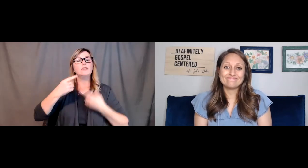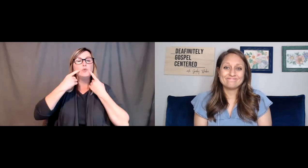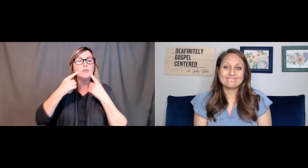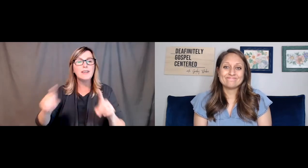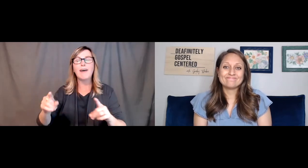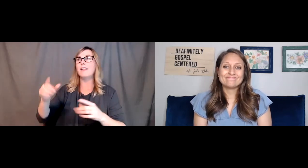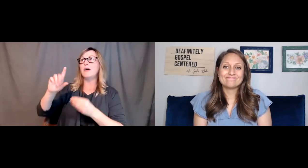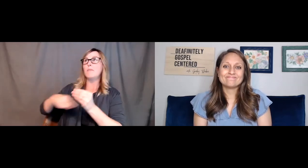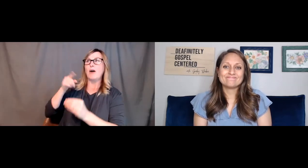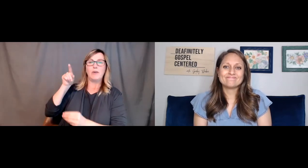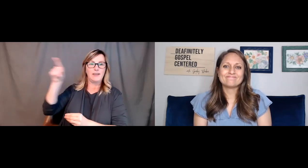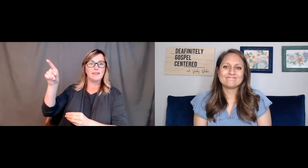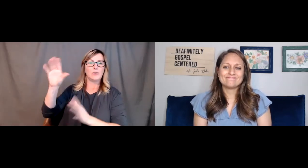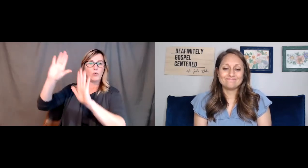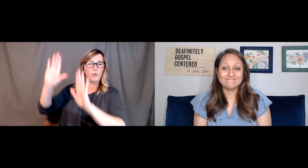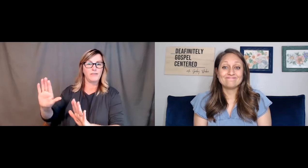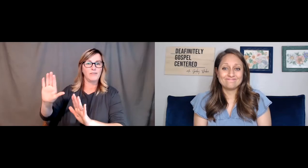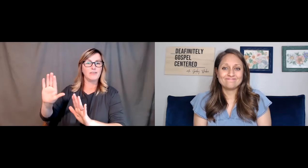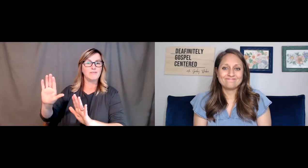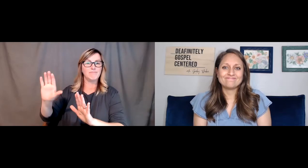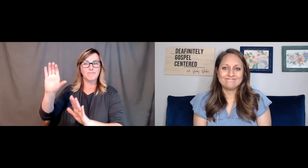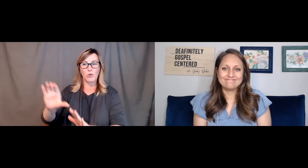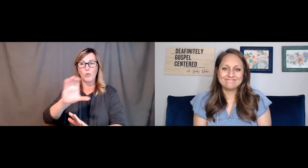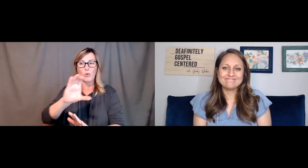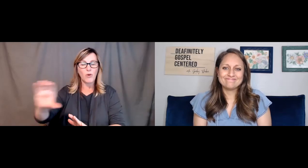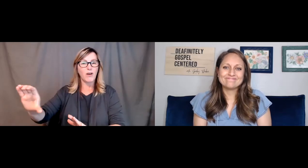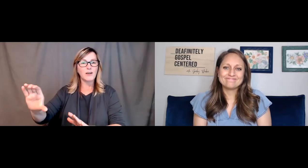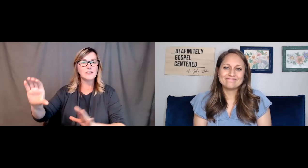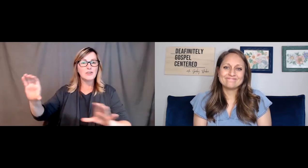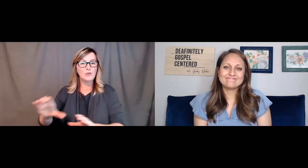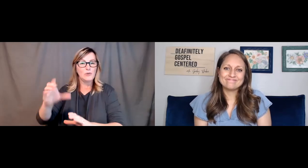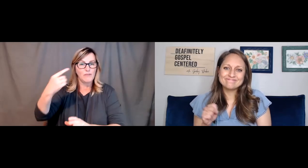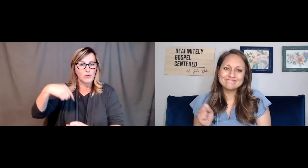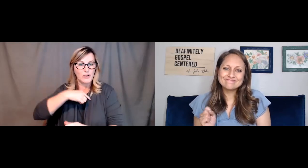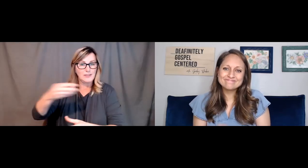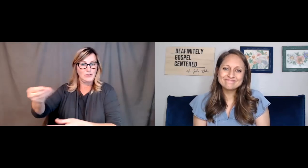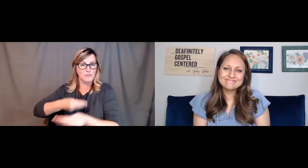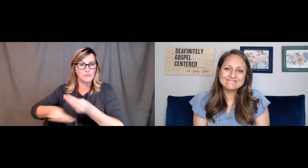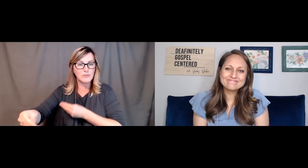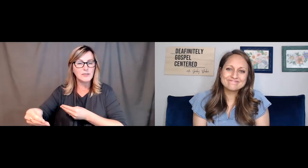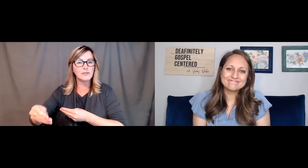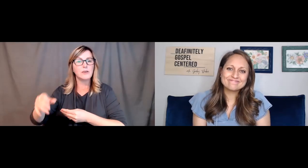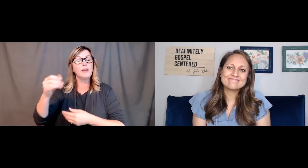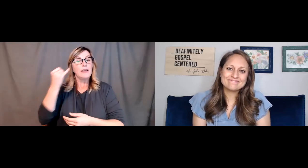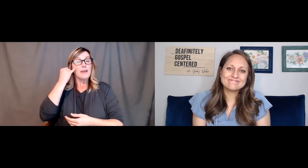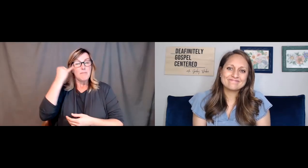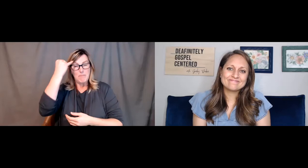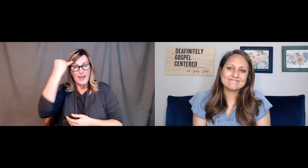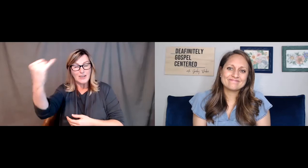nations. We need to be telling everyone about his great works.